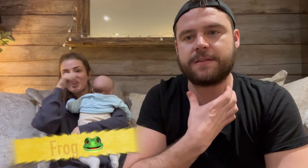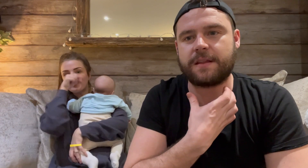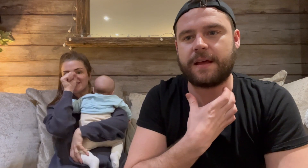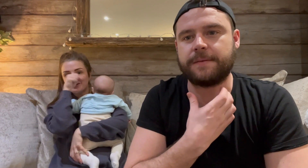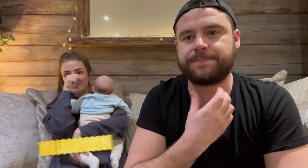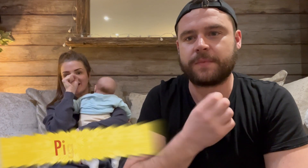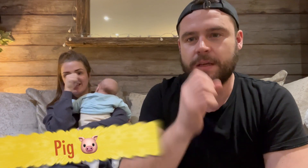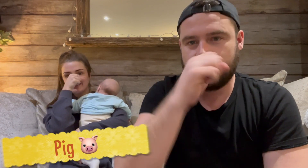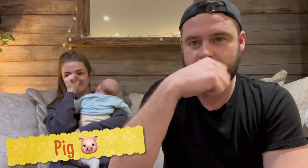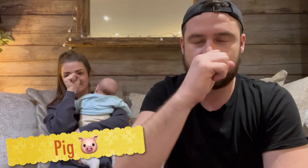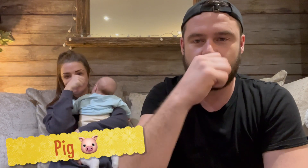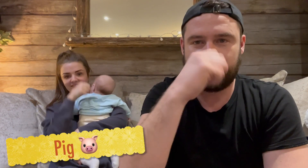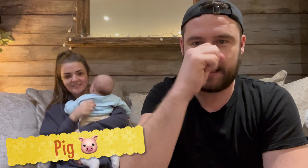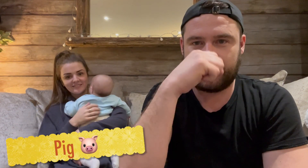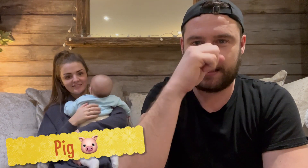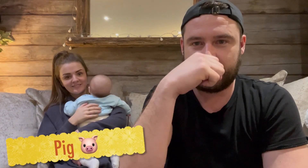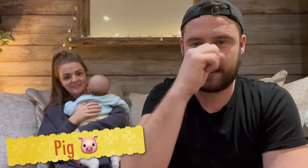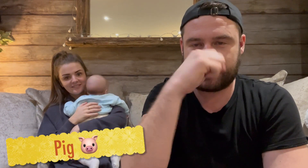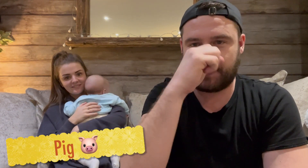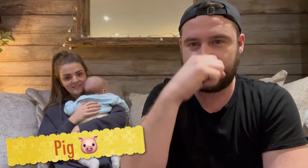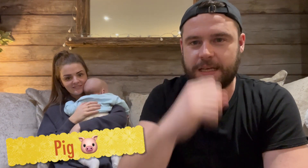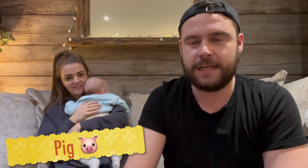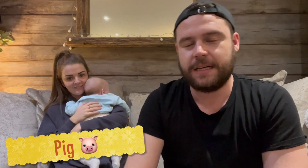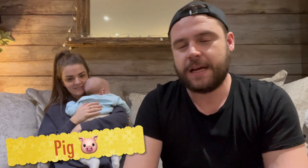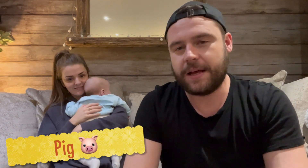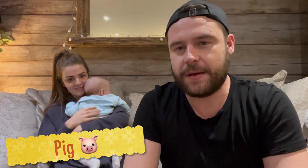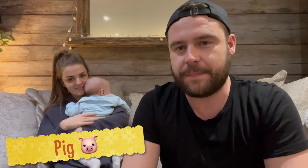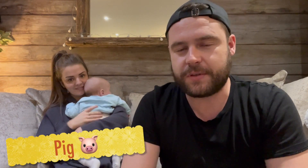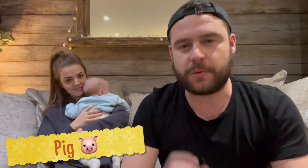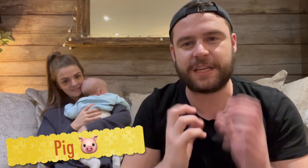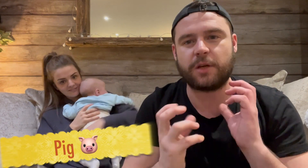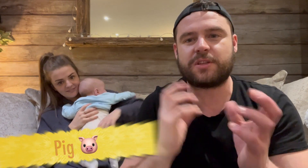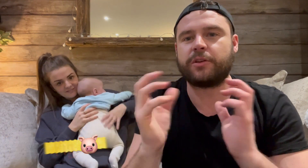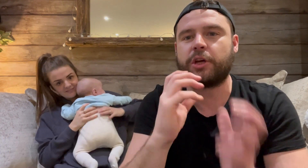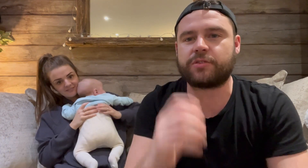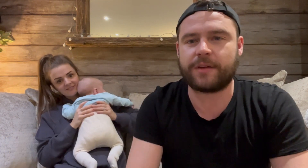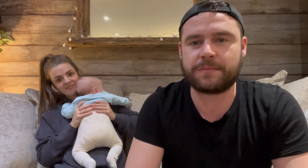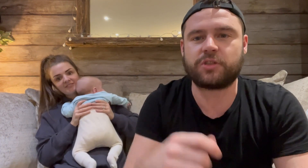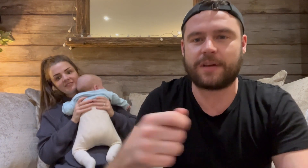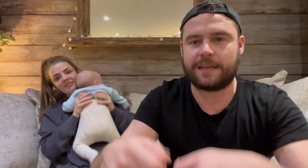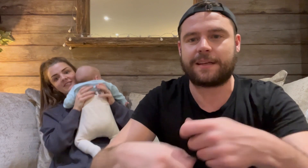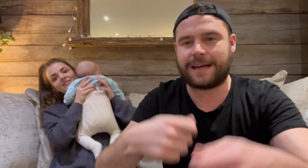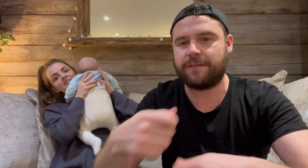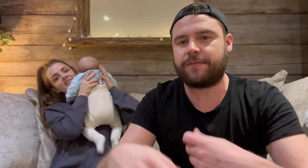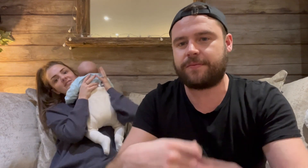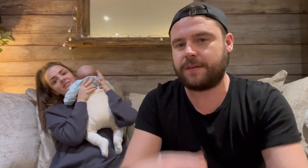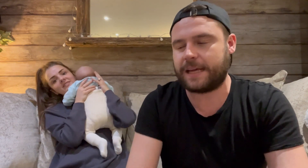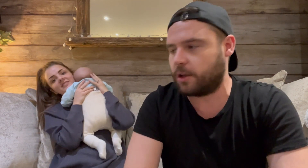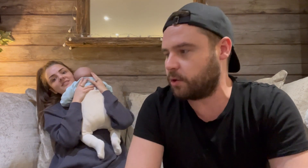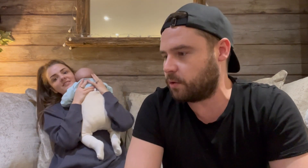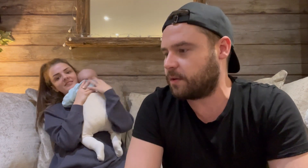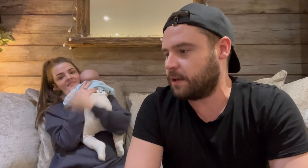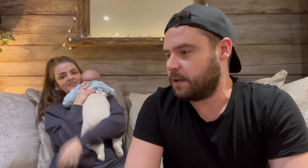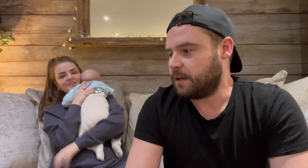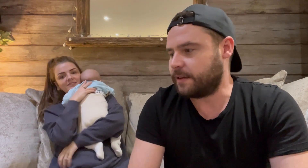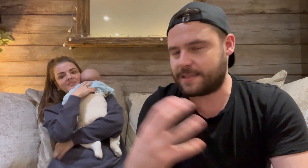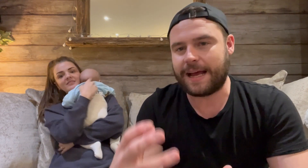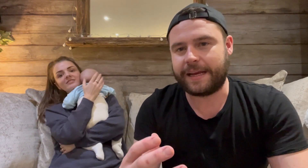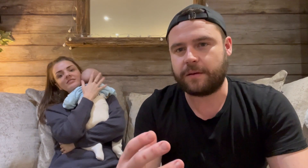this little piggy. This little piggy, that's a pig. So we did loads of little nursery rhymes to try and kind of include the sign